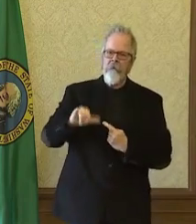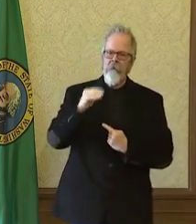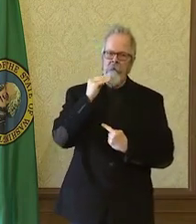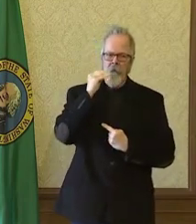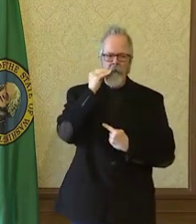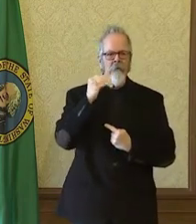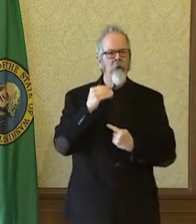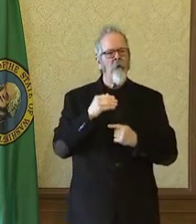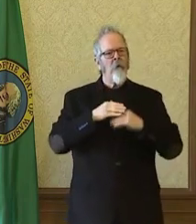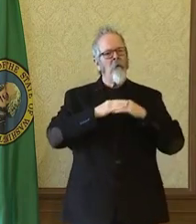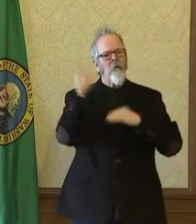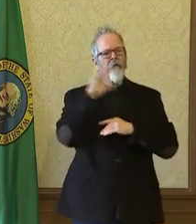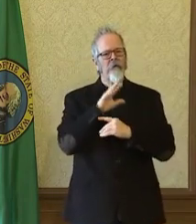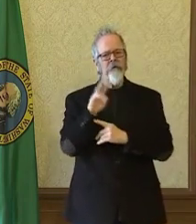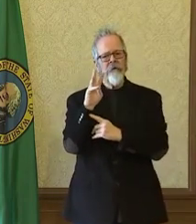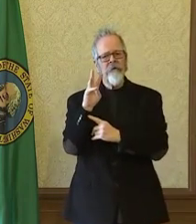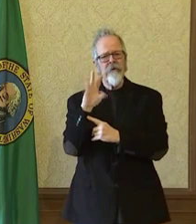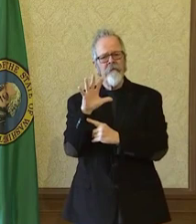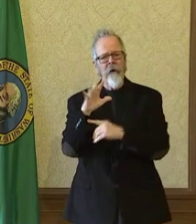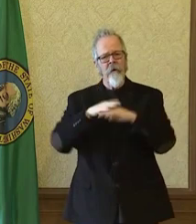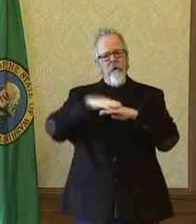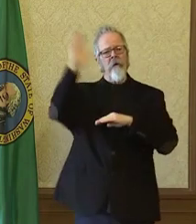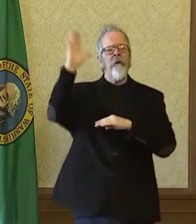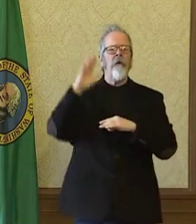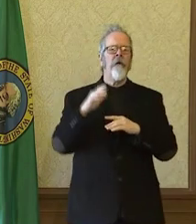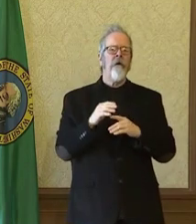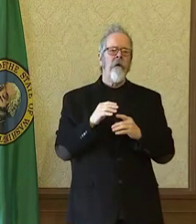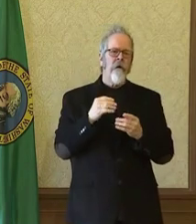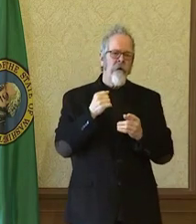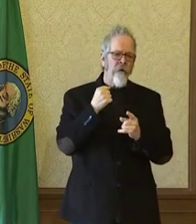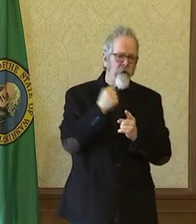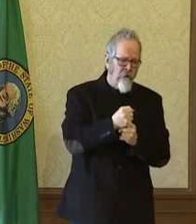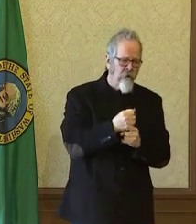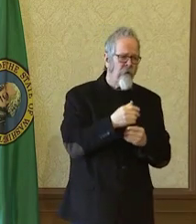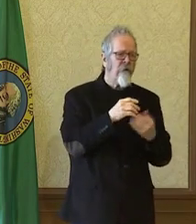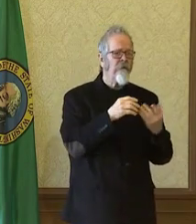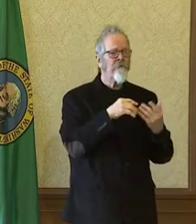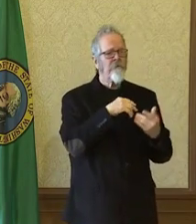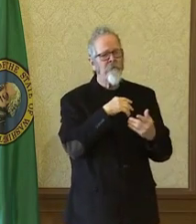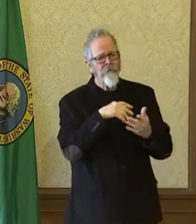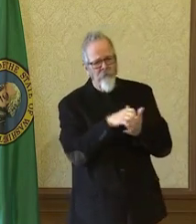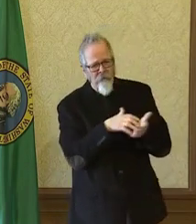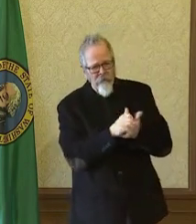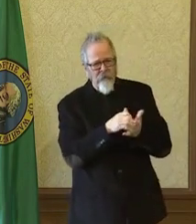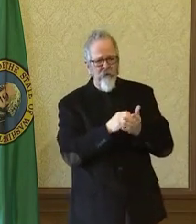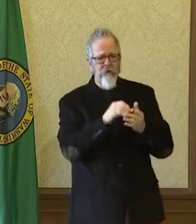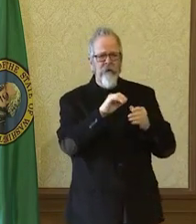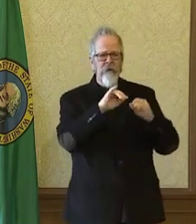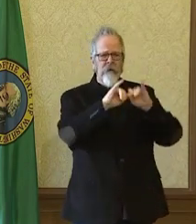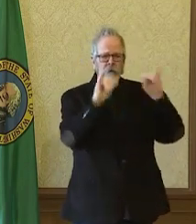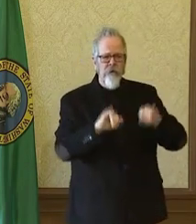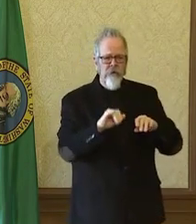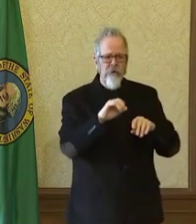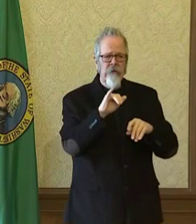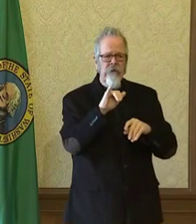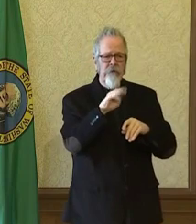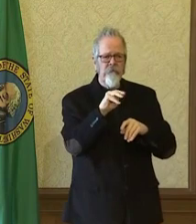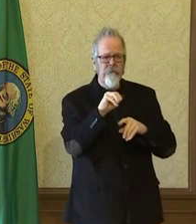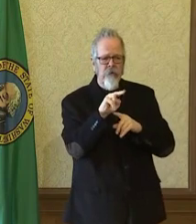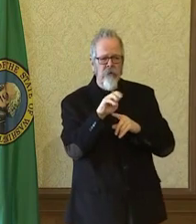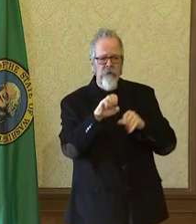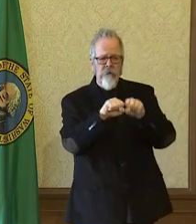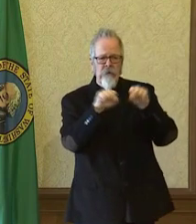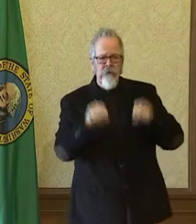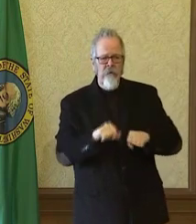do shopping for you for the upcoming weeks. We really care about you. We want you to see your way